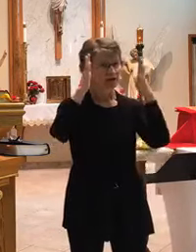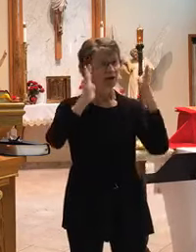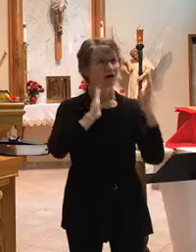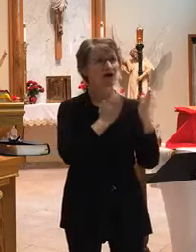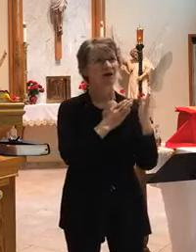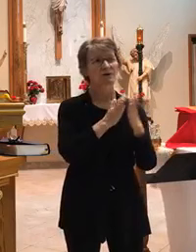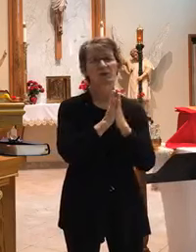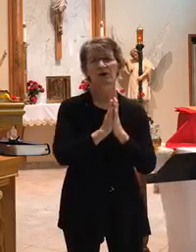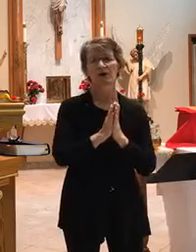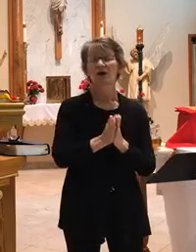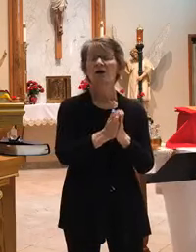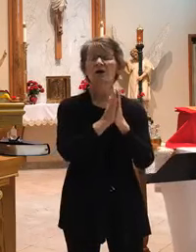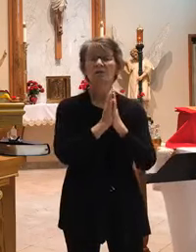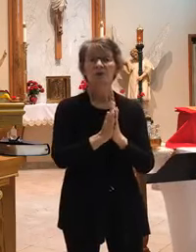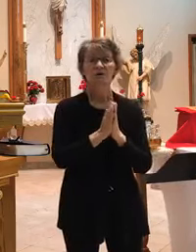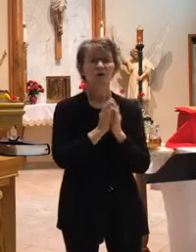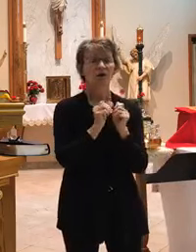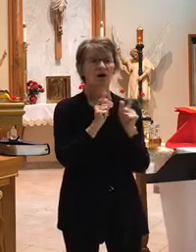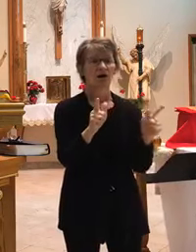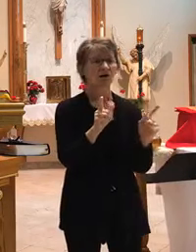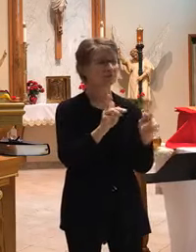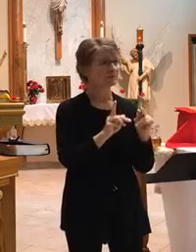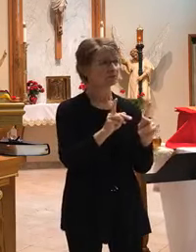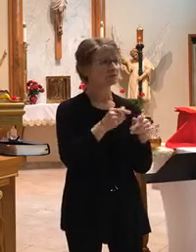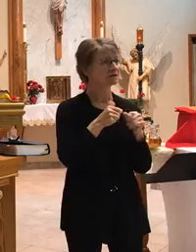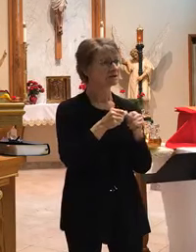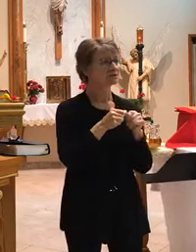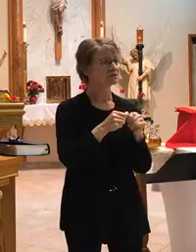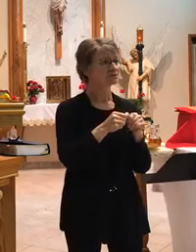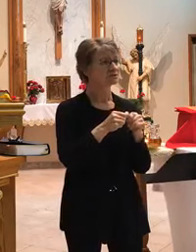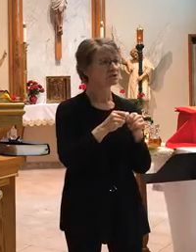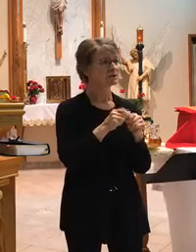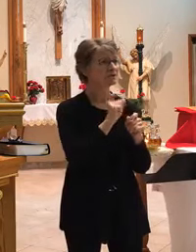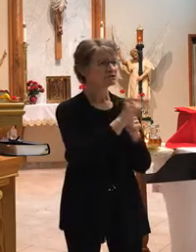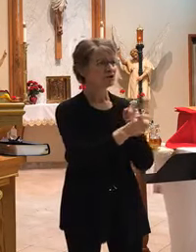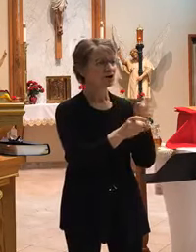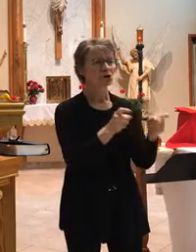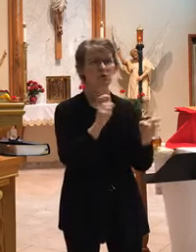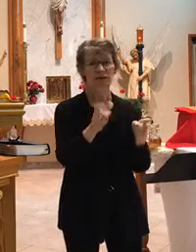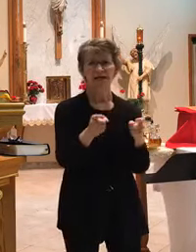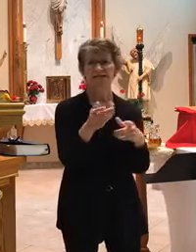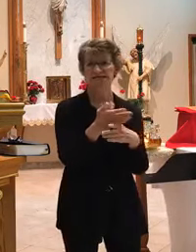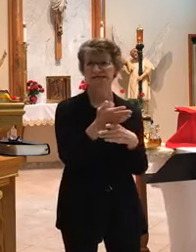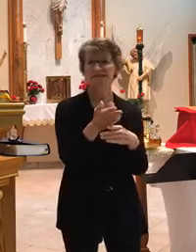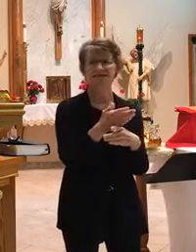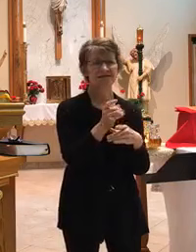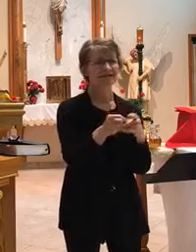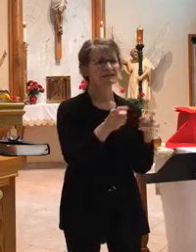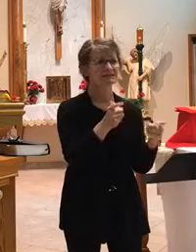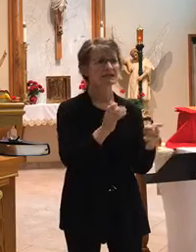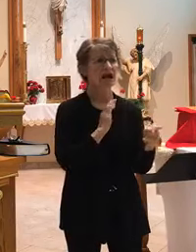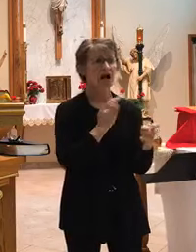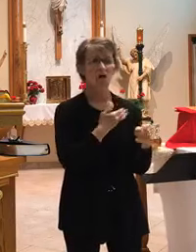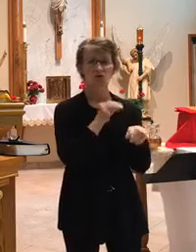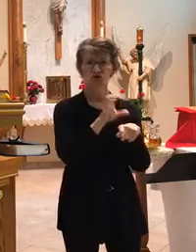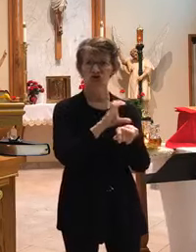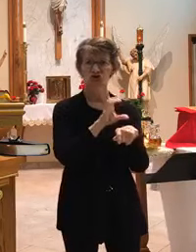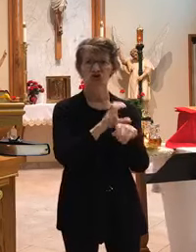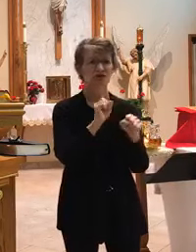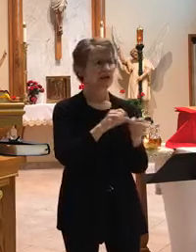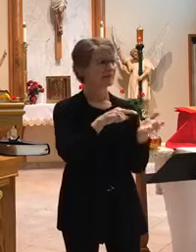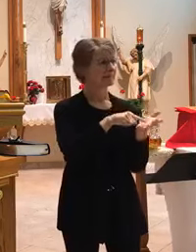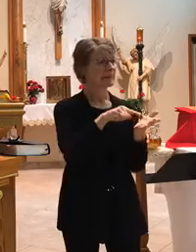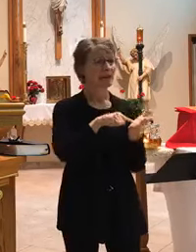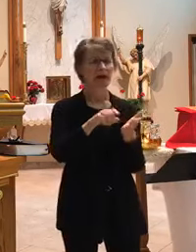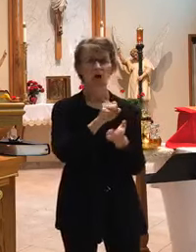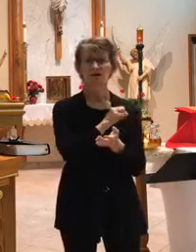ongoing generosity from our parishioners who are still able to contribute, so that our parish of St. Joseph's may be able to pay our